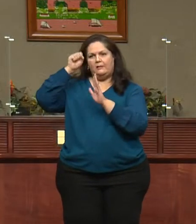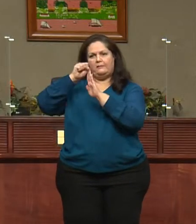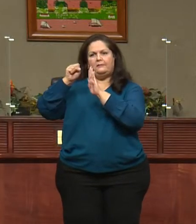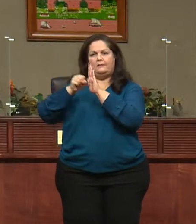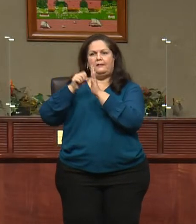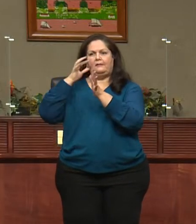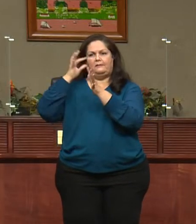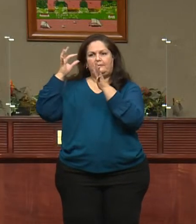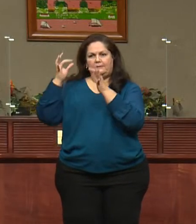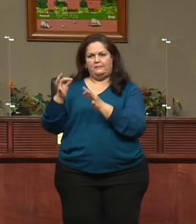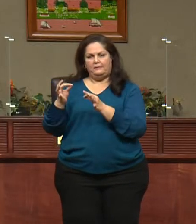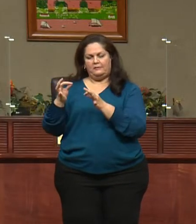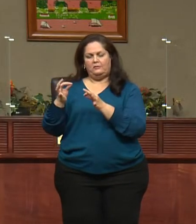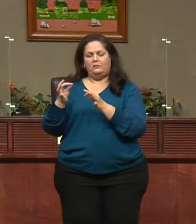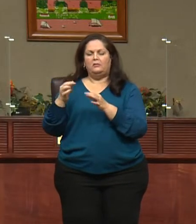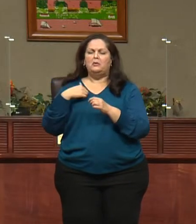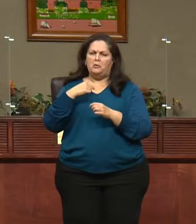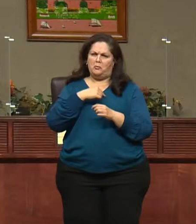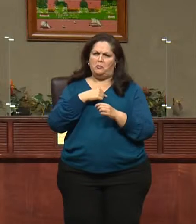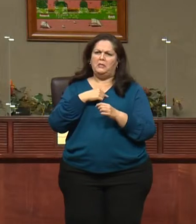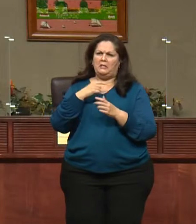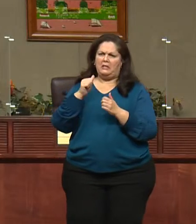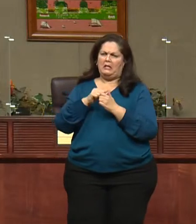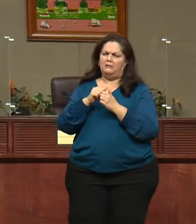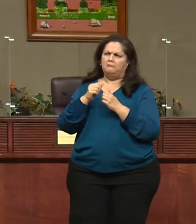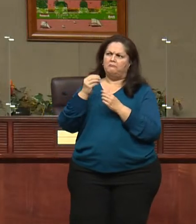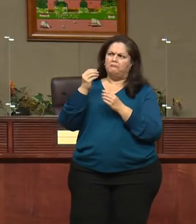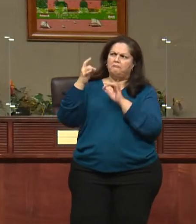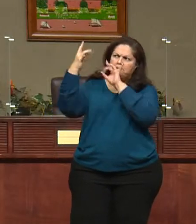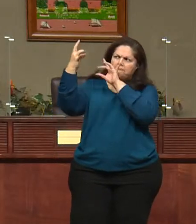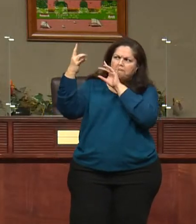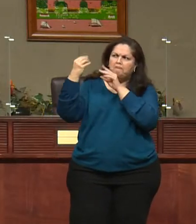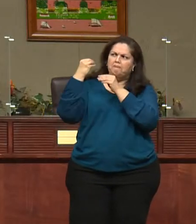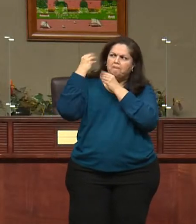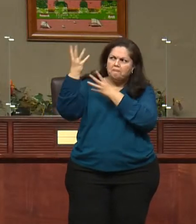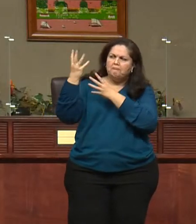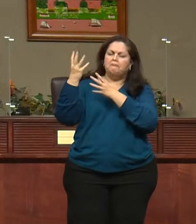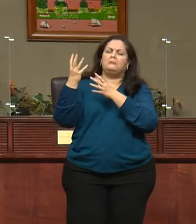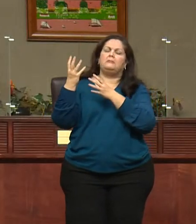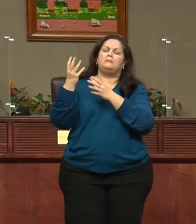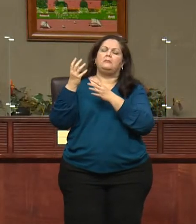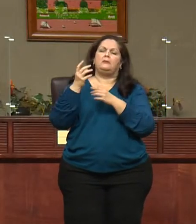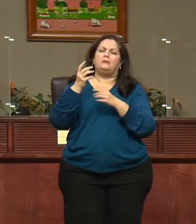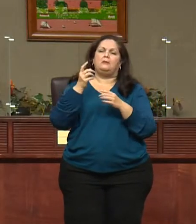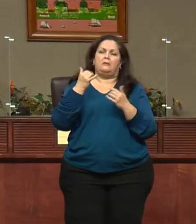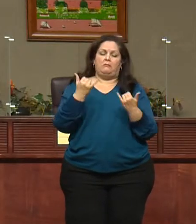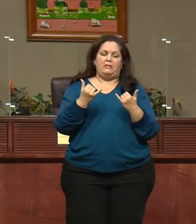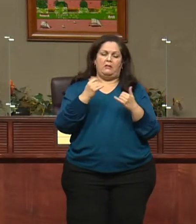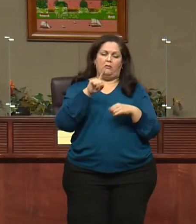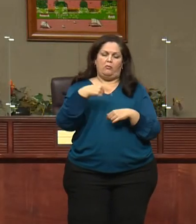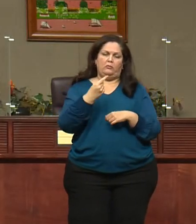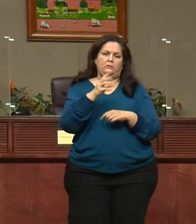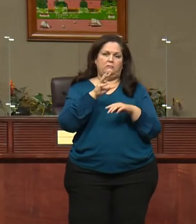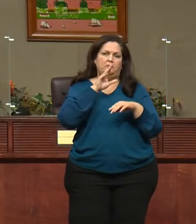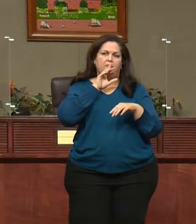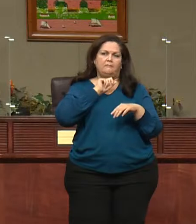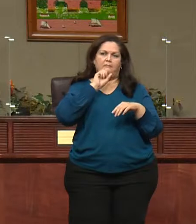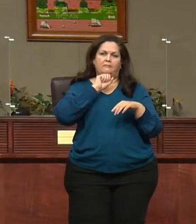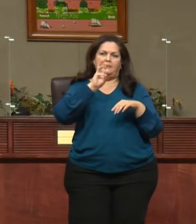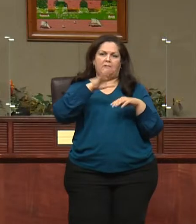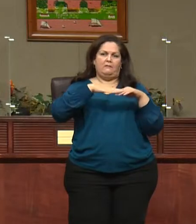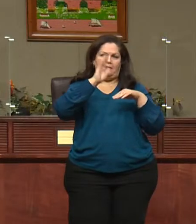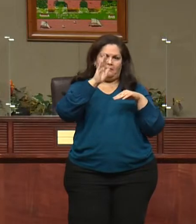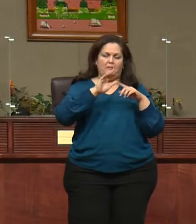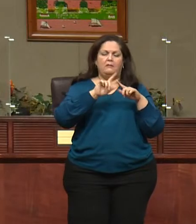decision with local input about expanding the eligible group of individuals.